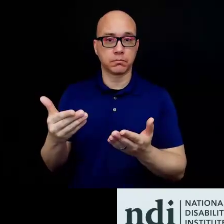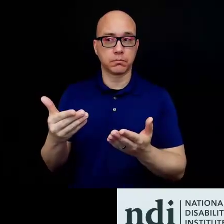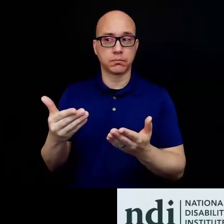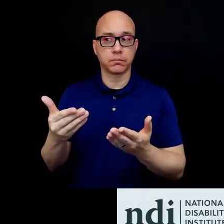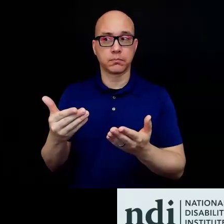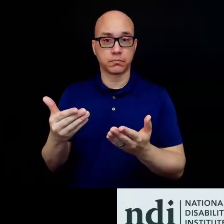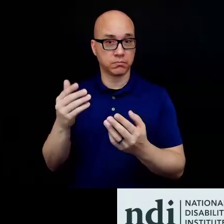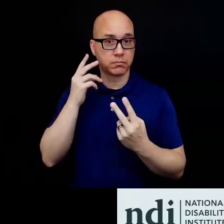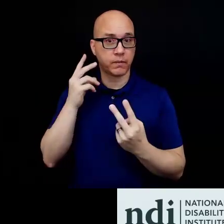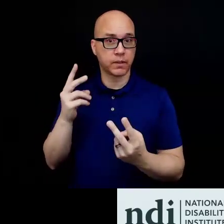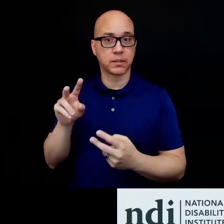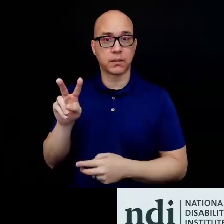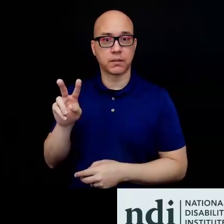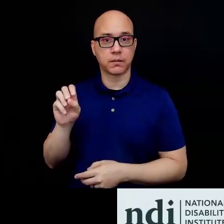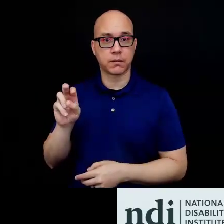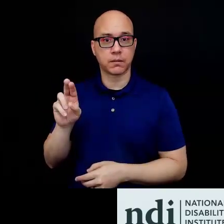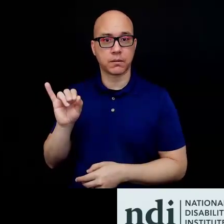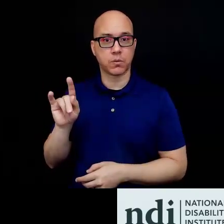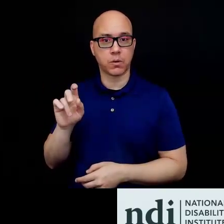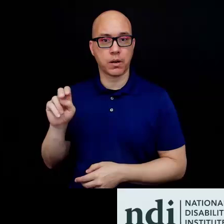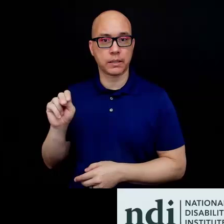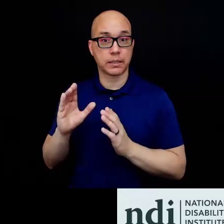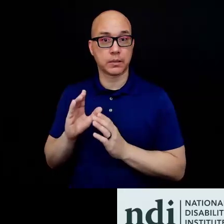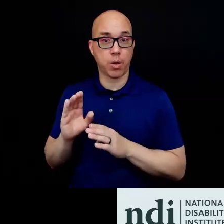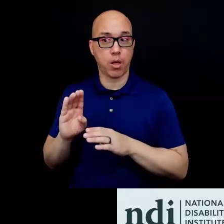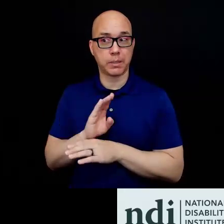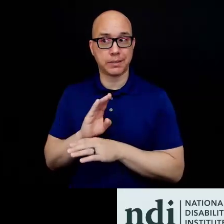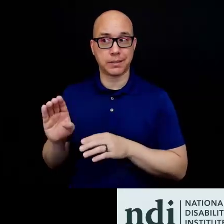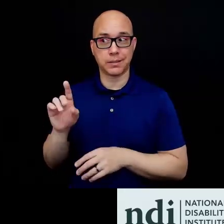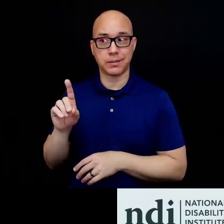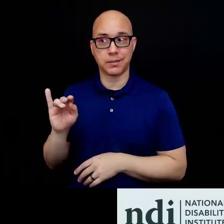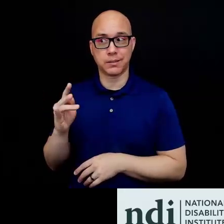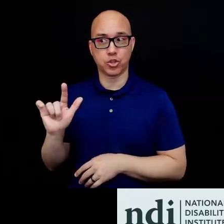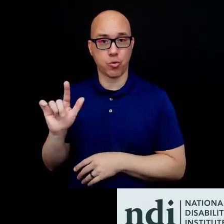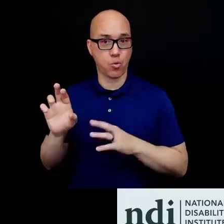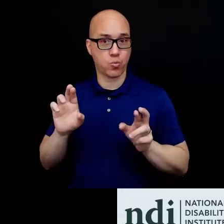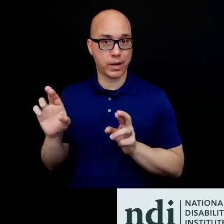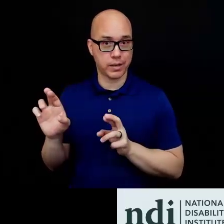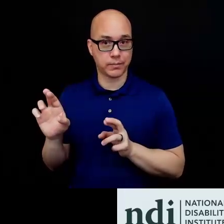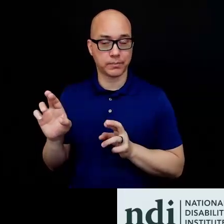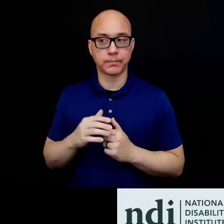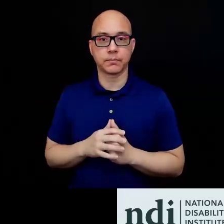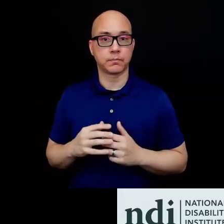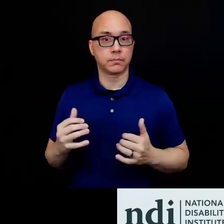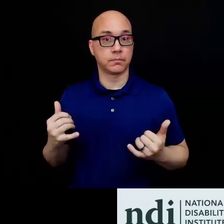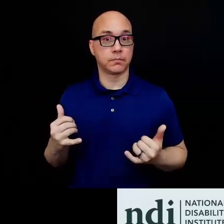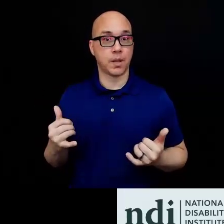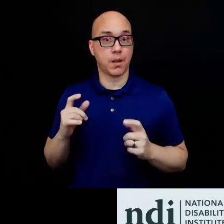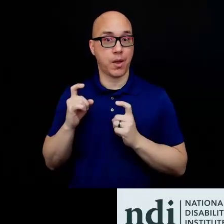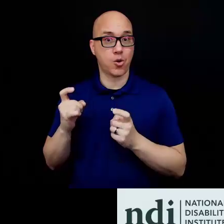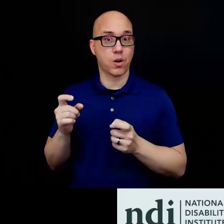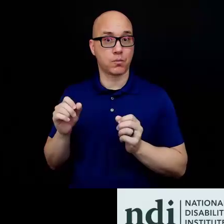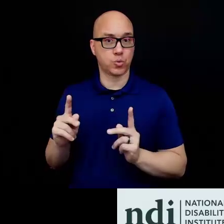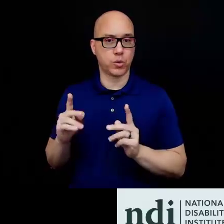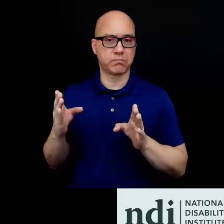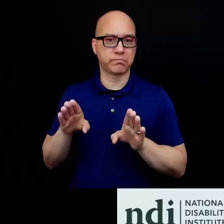to visit Verizon Small Business Digital Ready. We'll put the link in the chat for you. At this moment, the grant opportunity has closed,